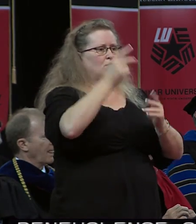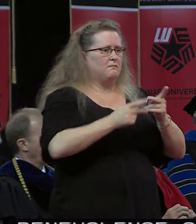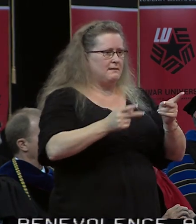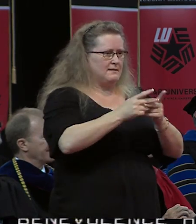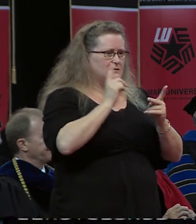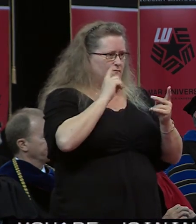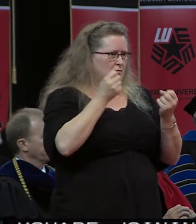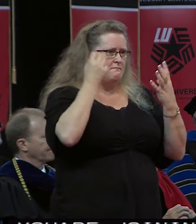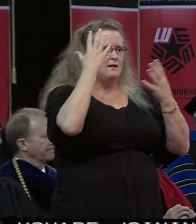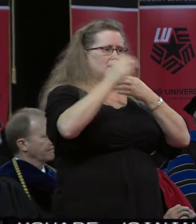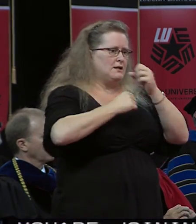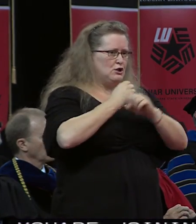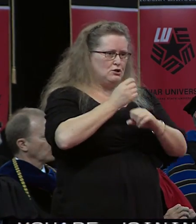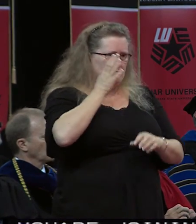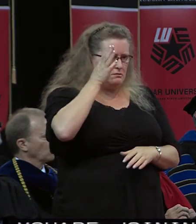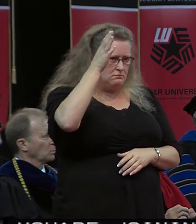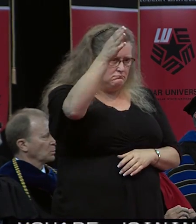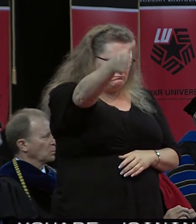to come."